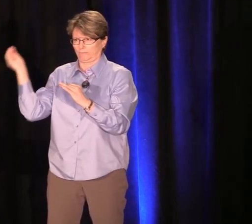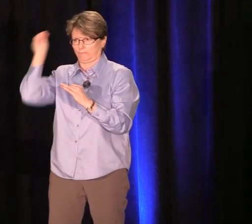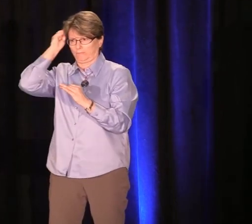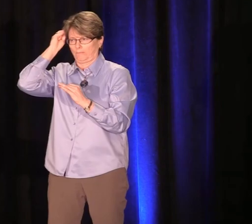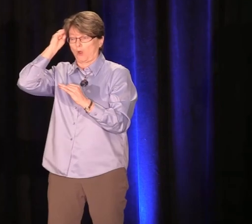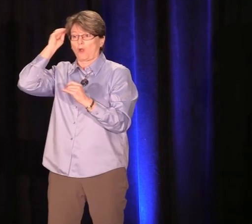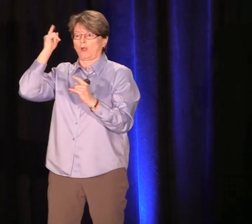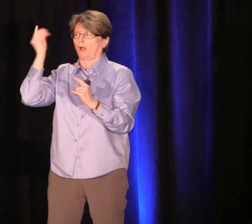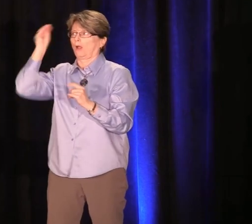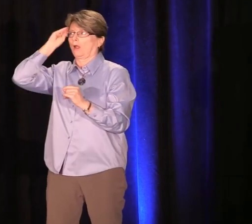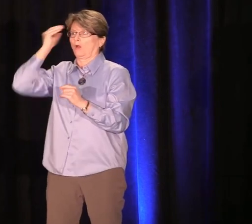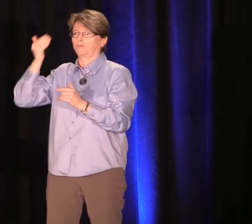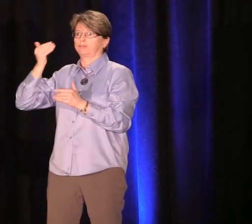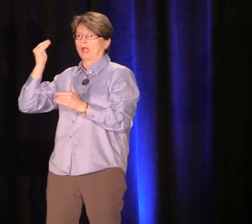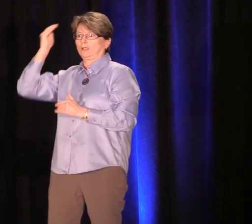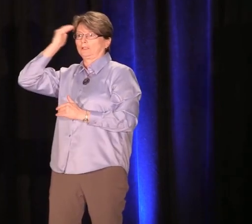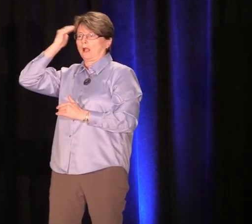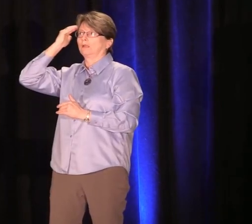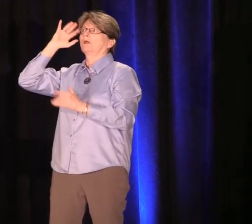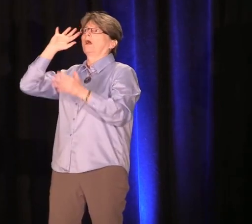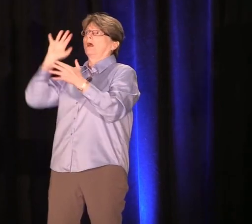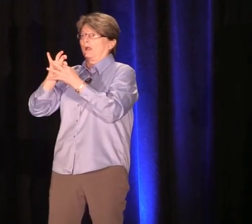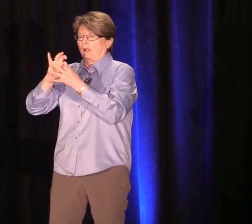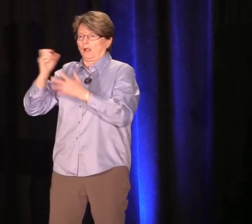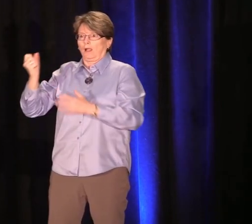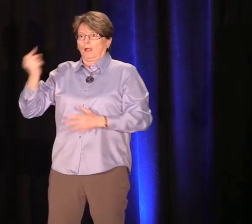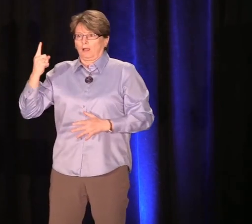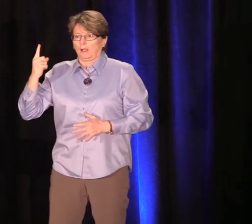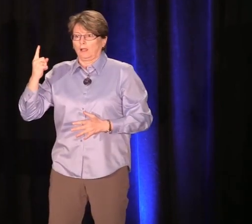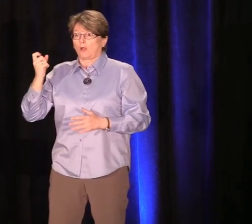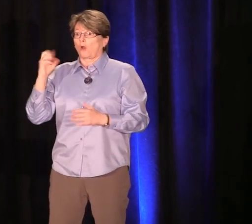engage whenever you feel like it and then keep it in the back of your head for later.